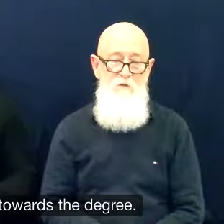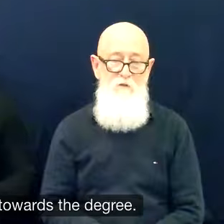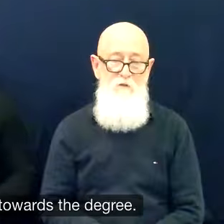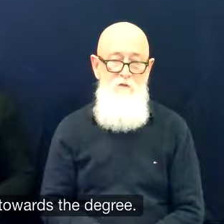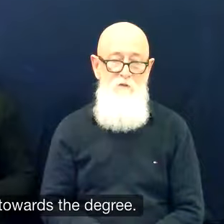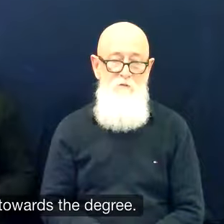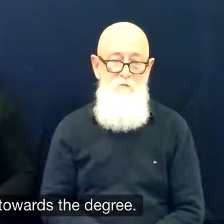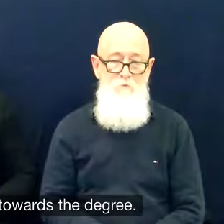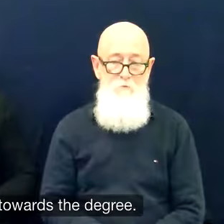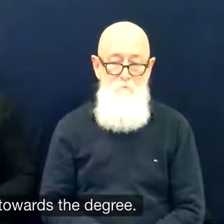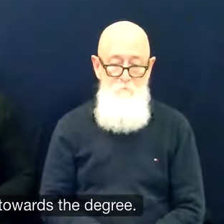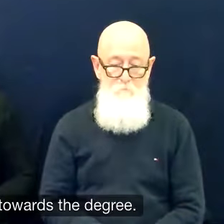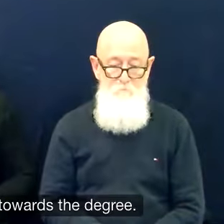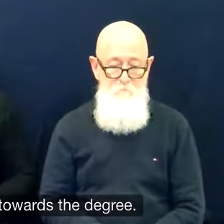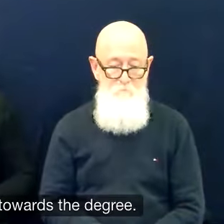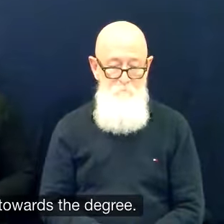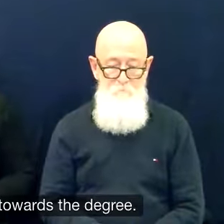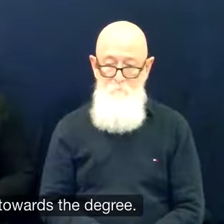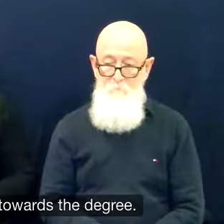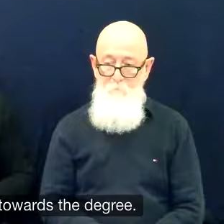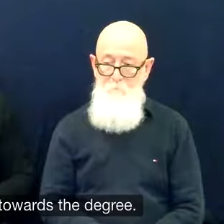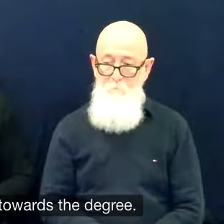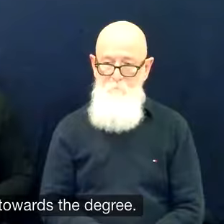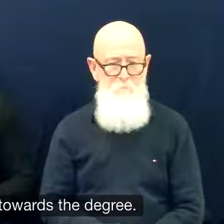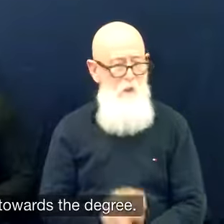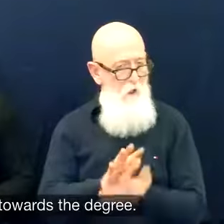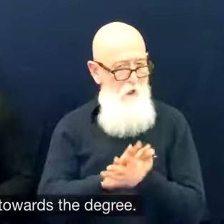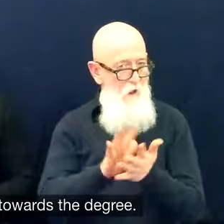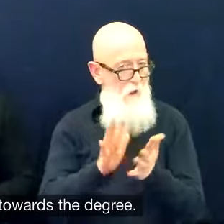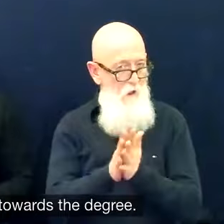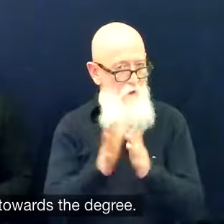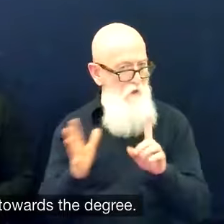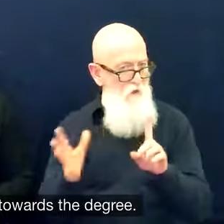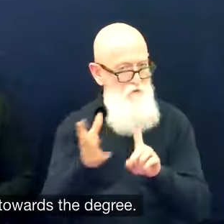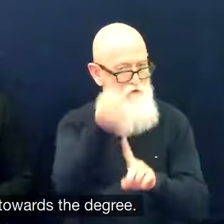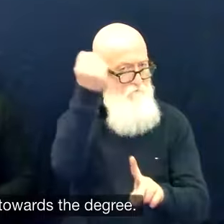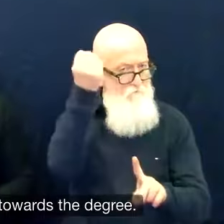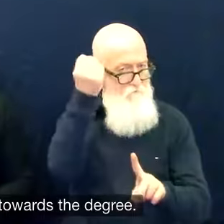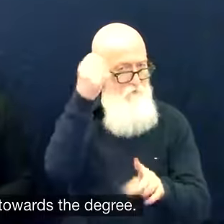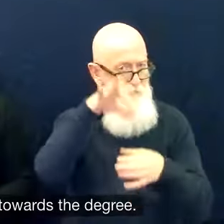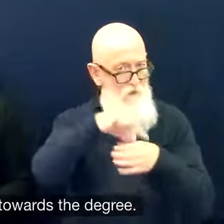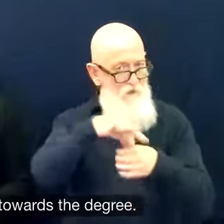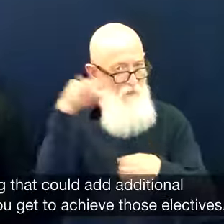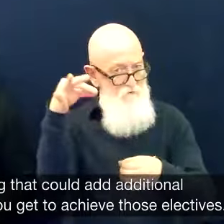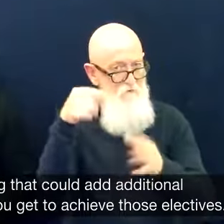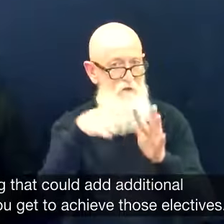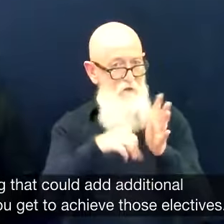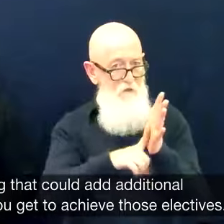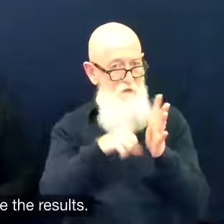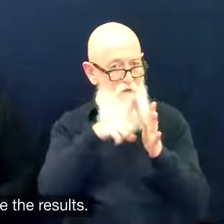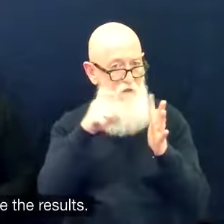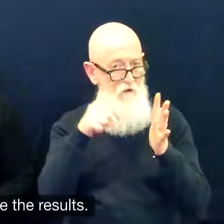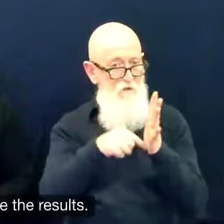And what did you get to achieve those electives? What were the results?